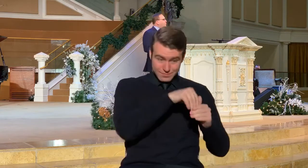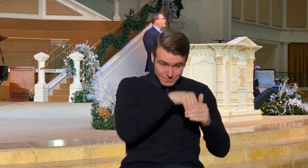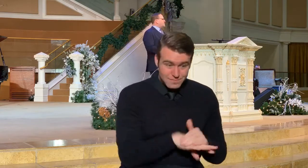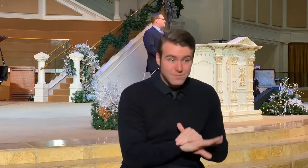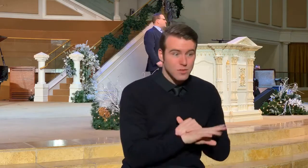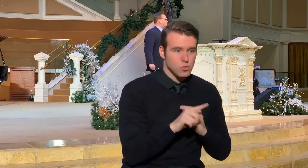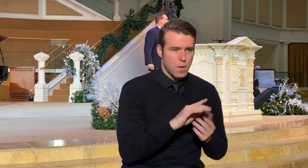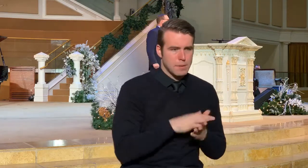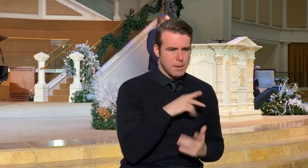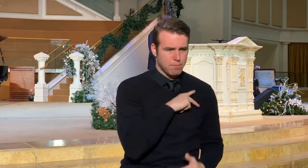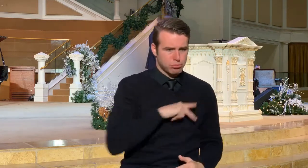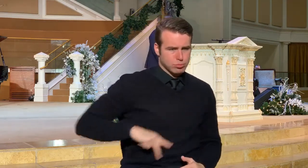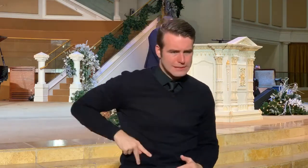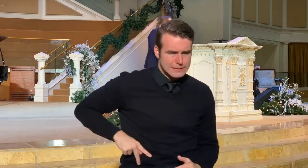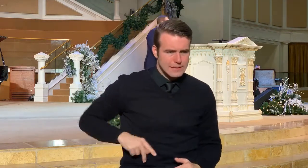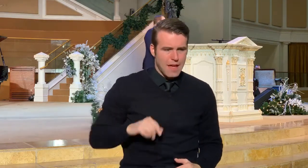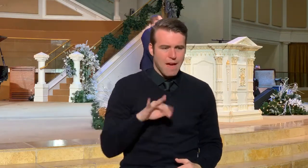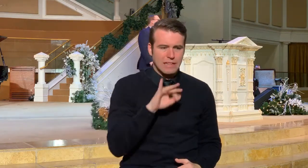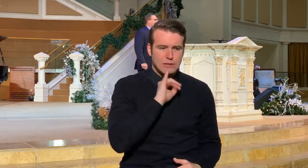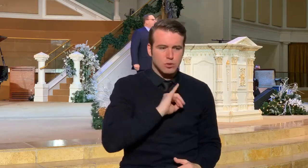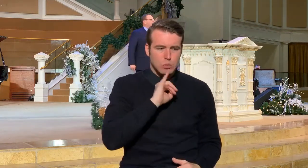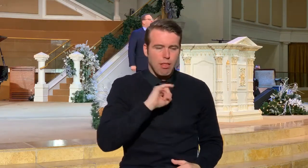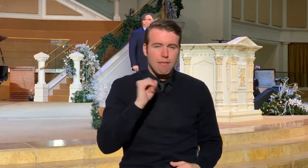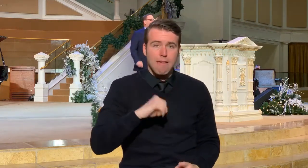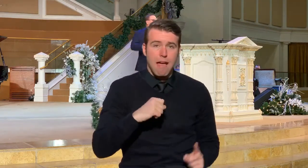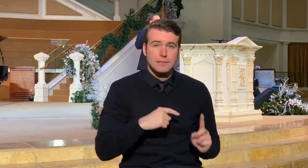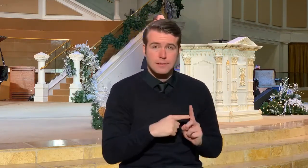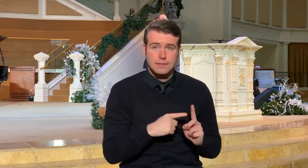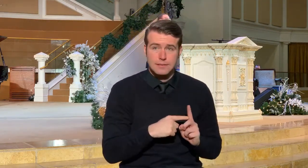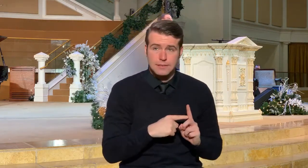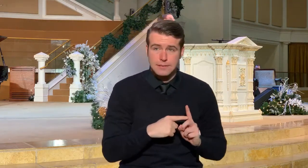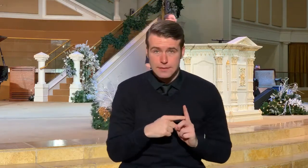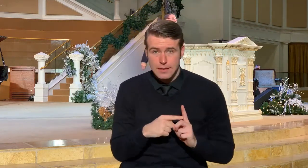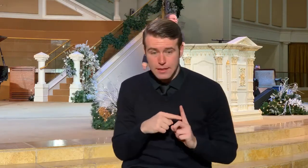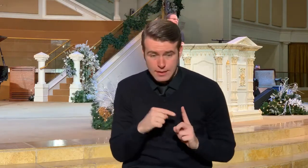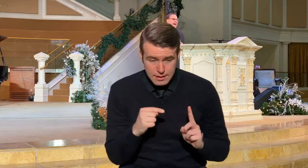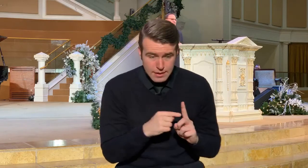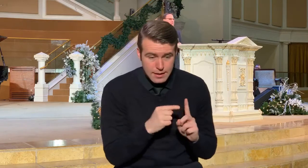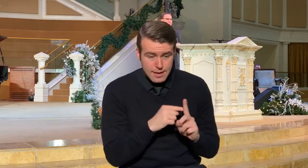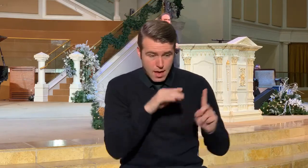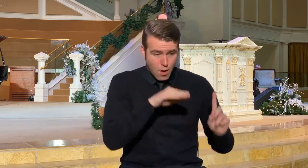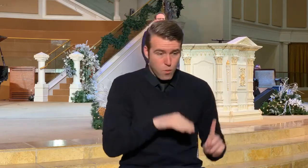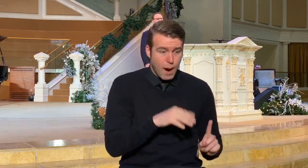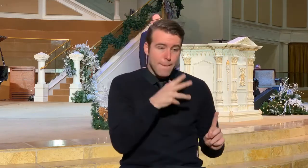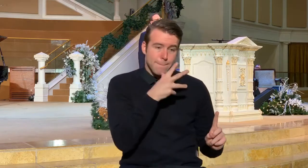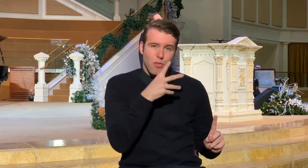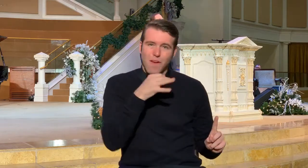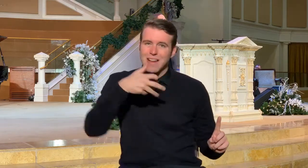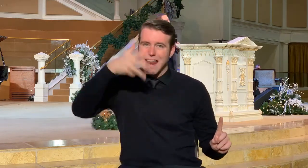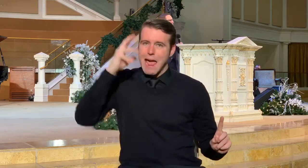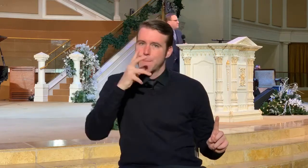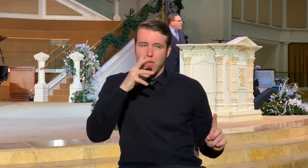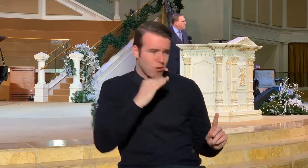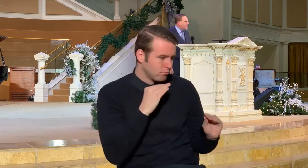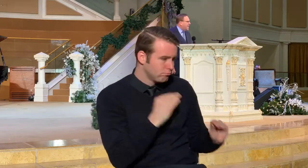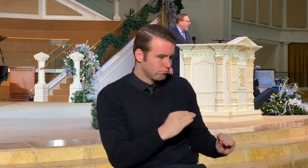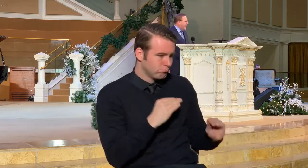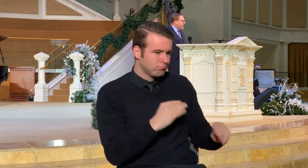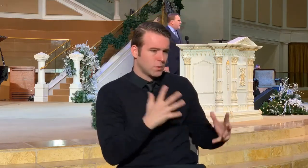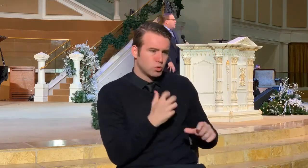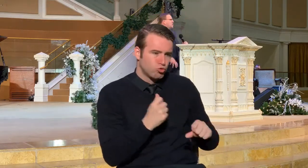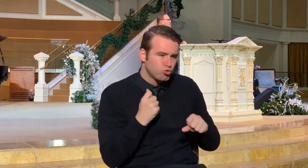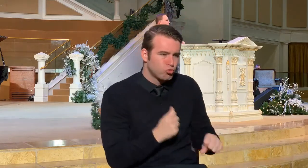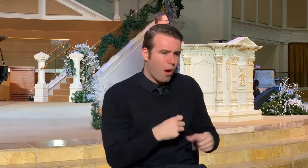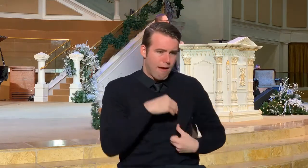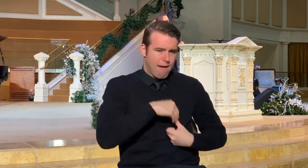be a prince of Israel, what had been raised by a lion's mother of strength and regal beauty